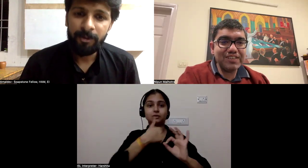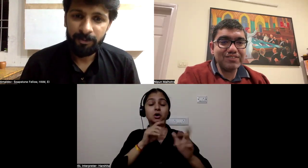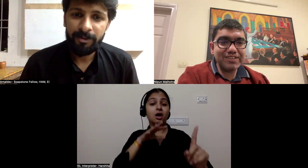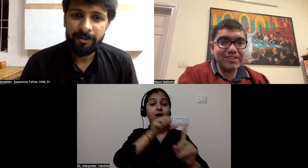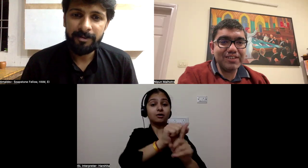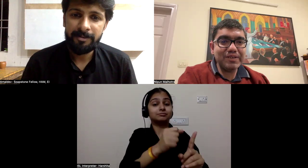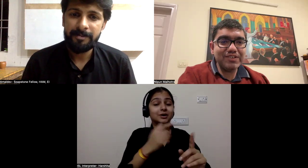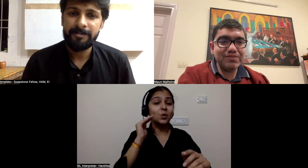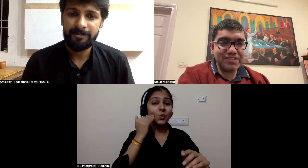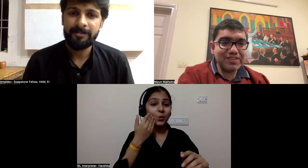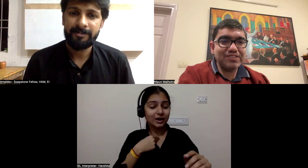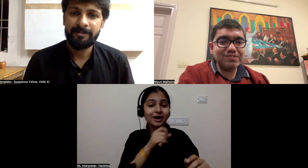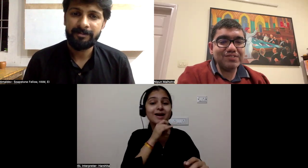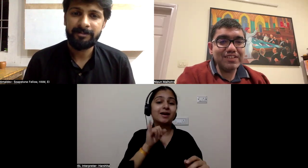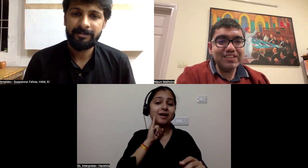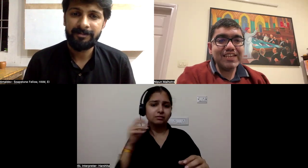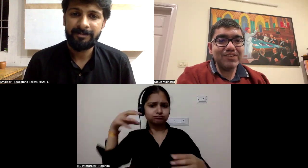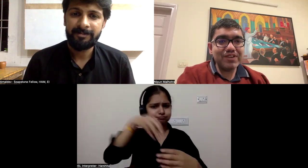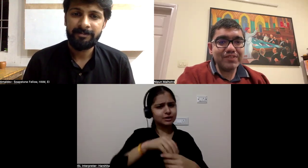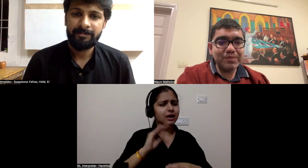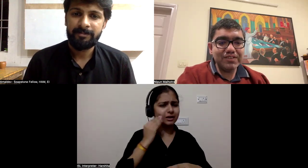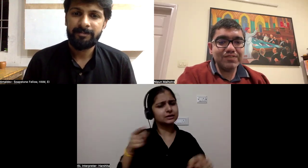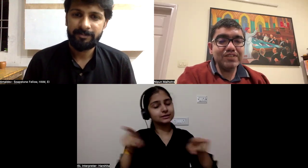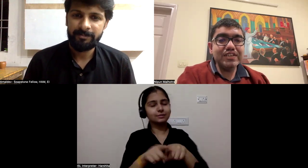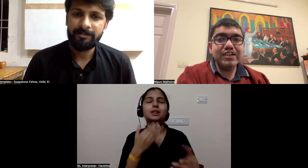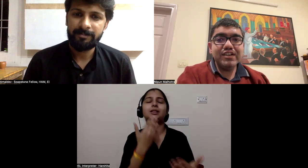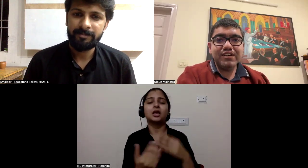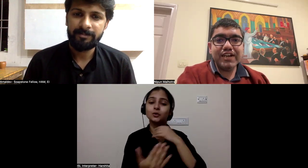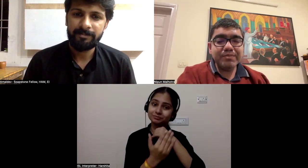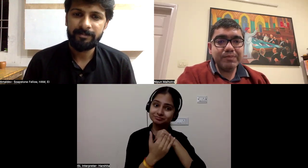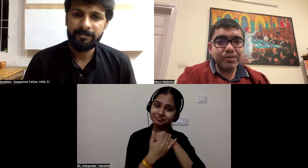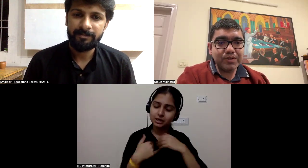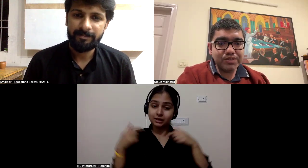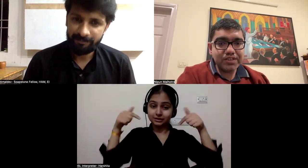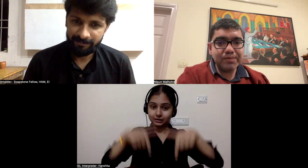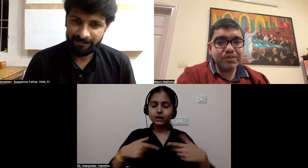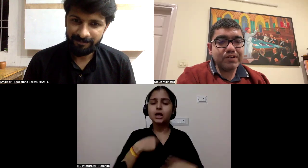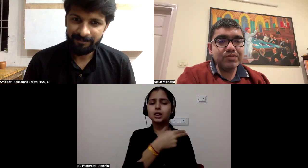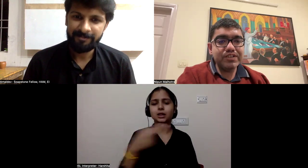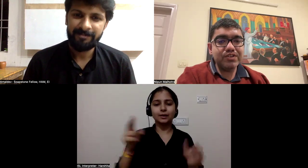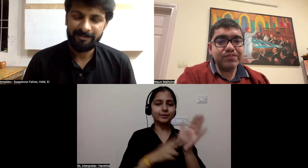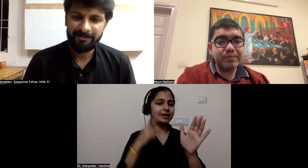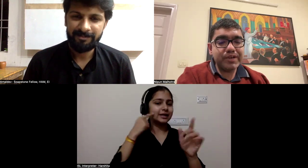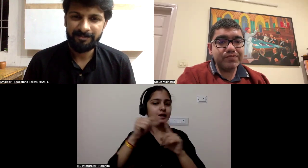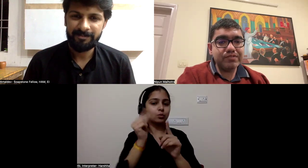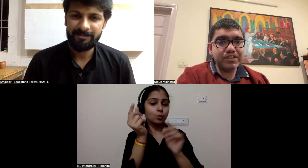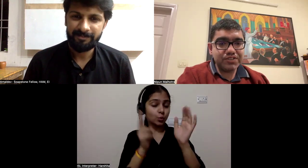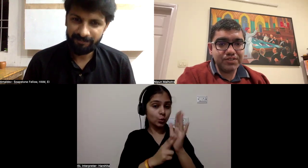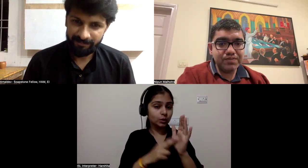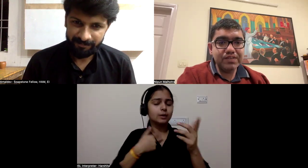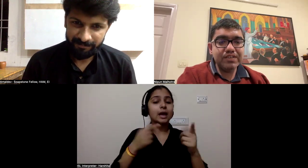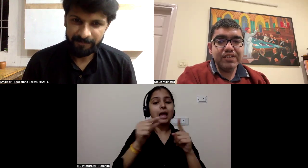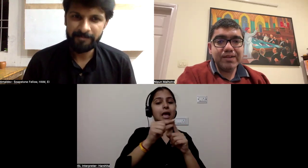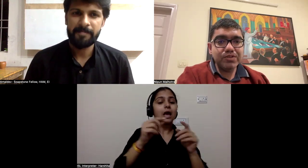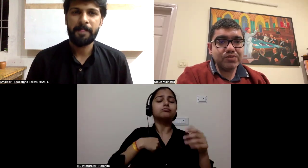Amaldev, when I was in the Enable India office as well. So thank you for having me here. I am Nipun Malhotra. I'm the founder of Nipan